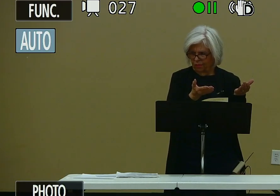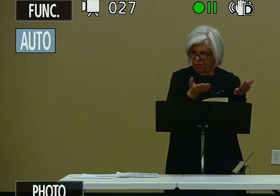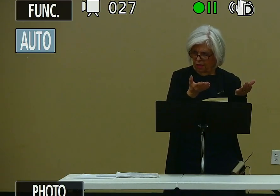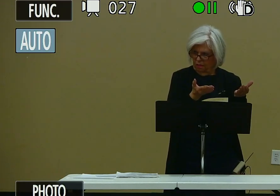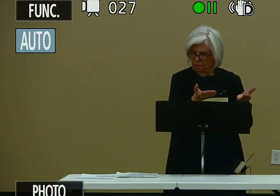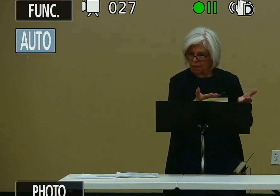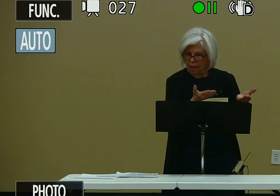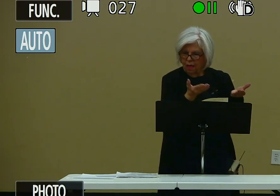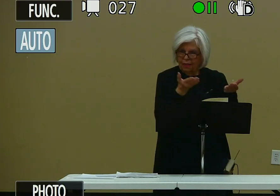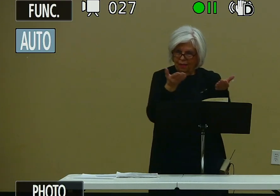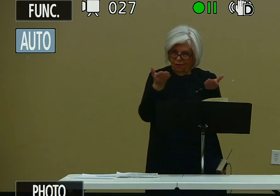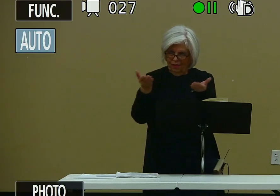Cookies. Carry.